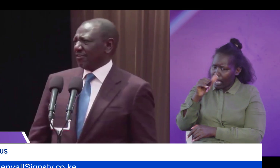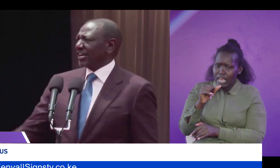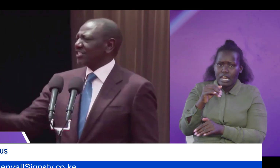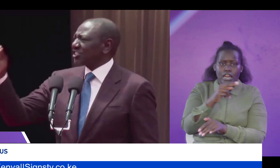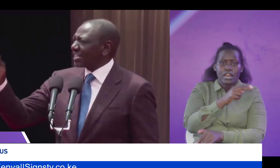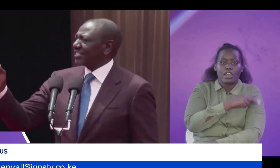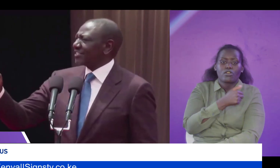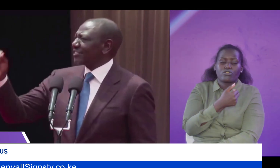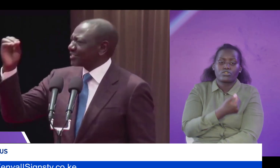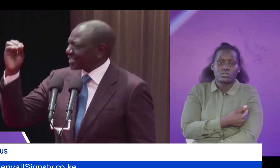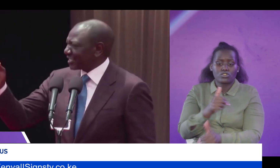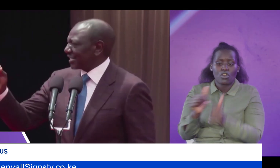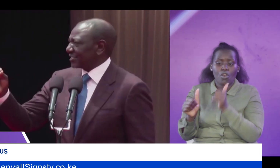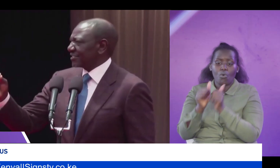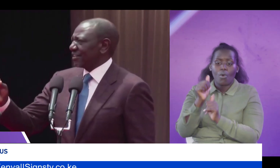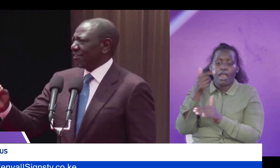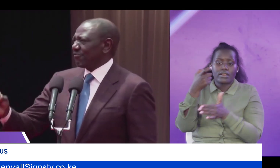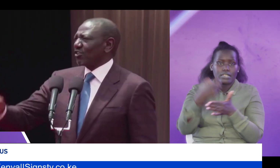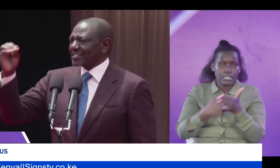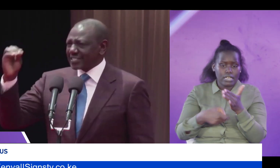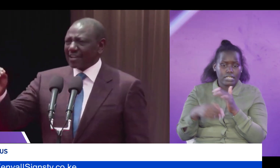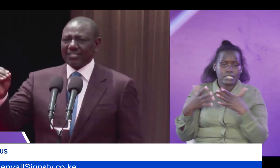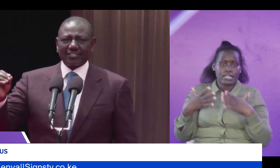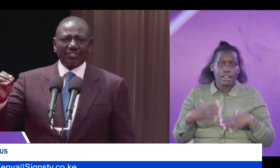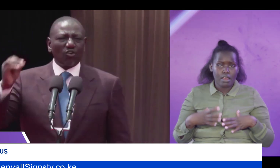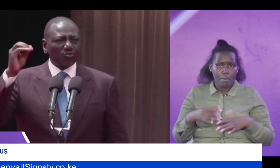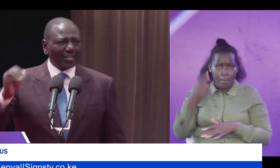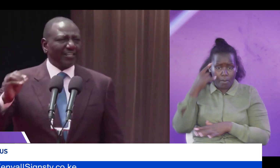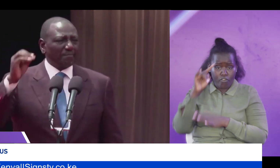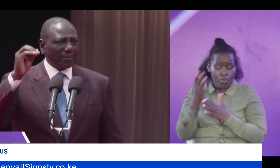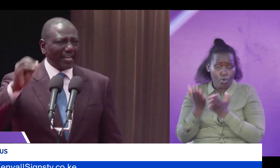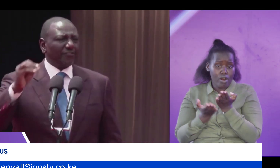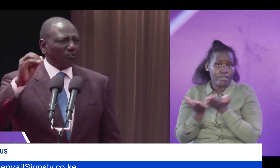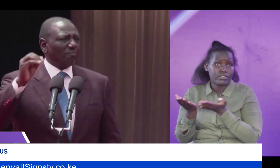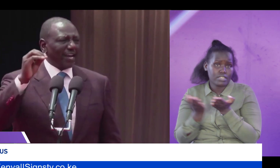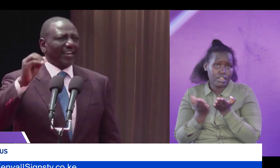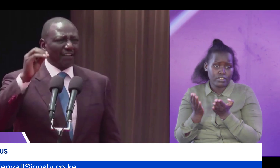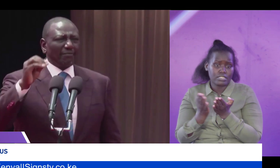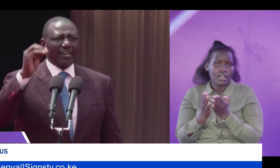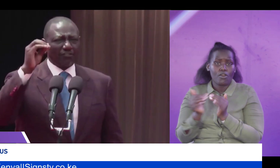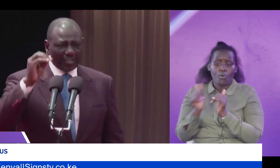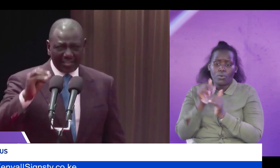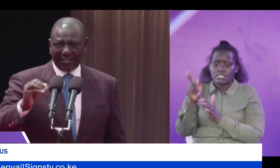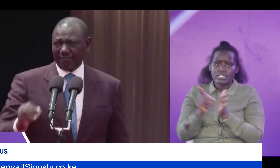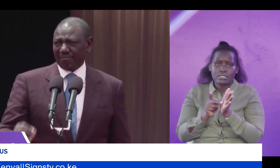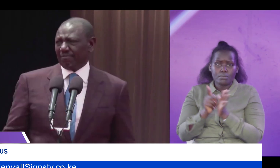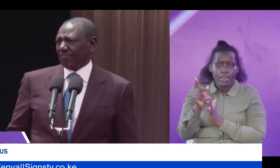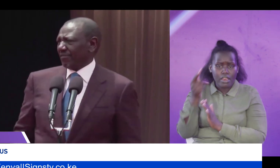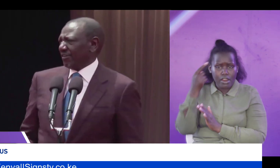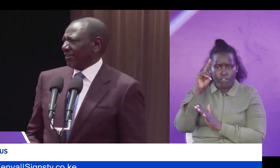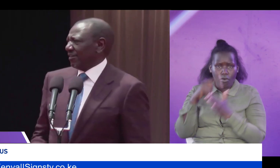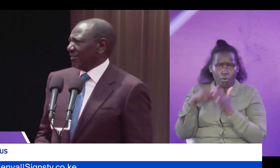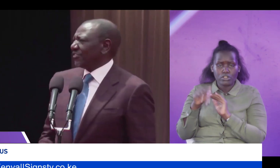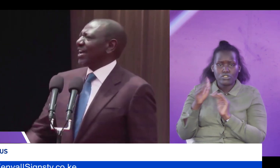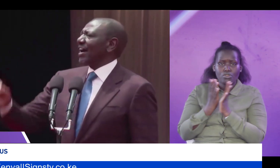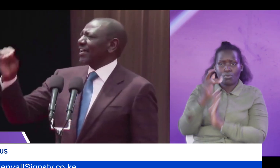that charges citizens for a service already paid for by the government of Kenya, they are